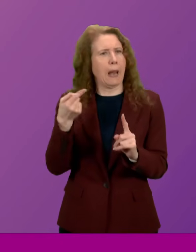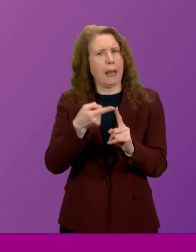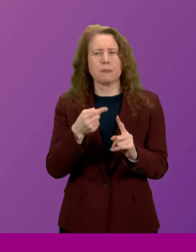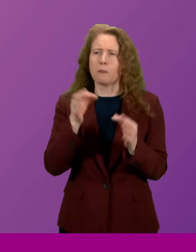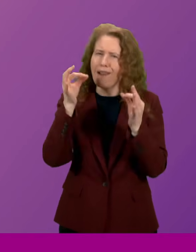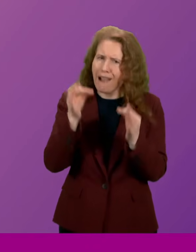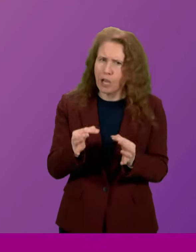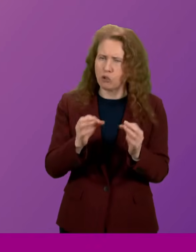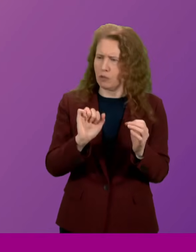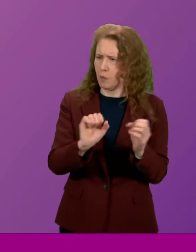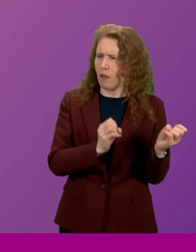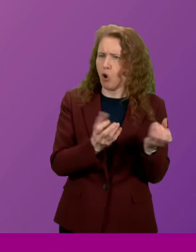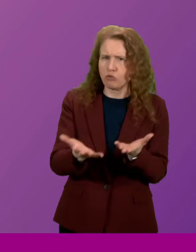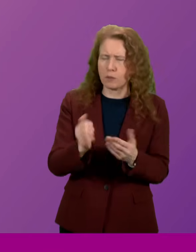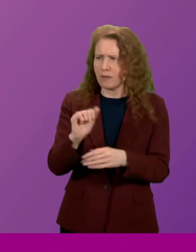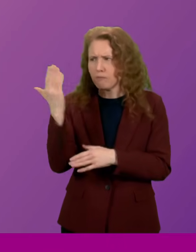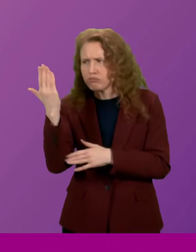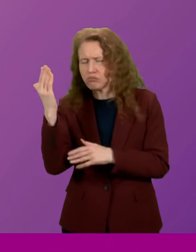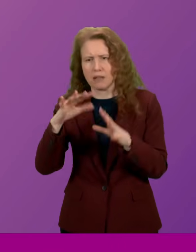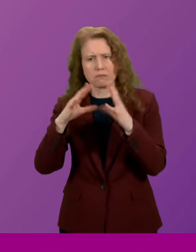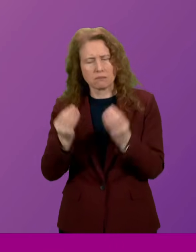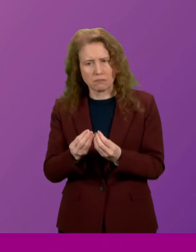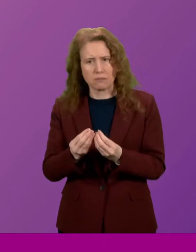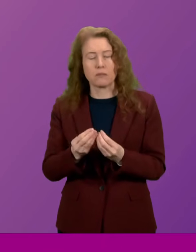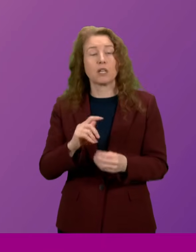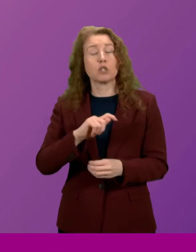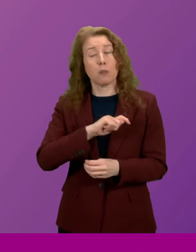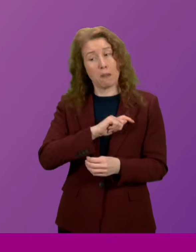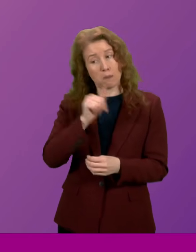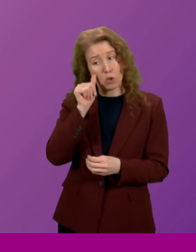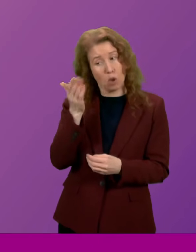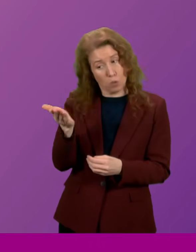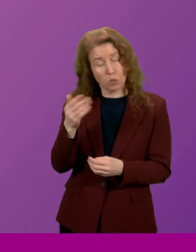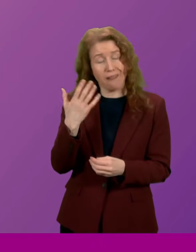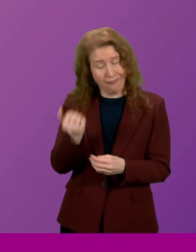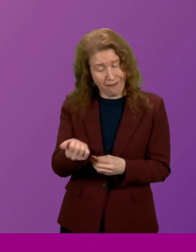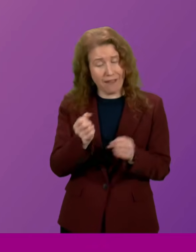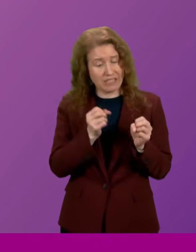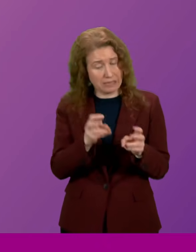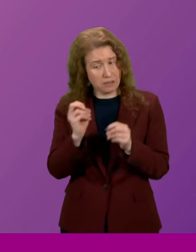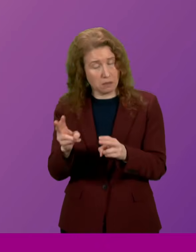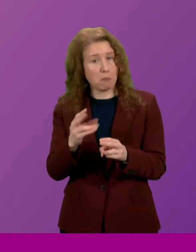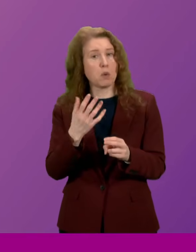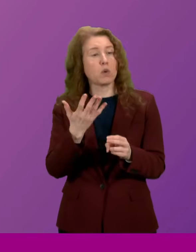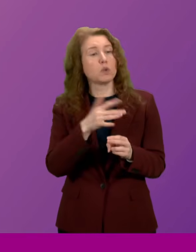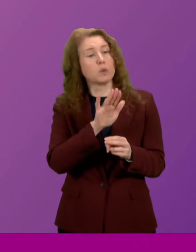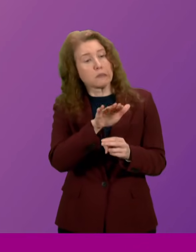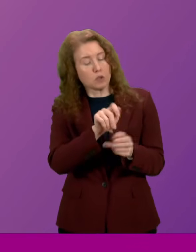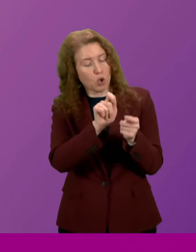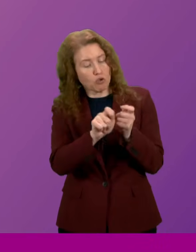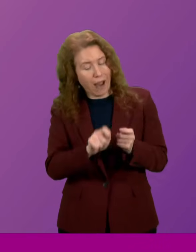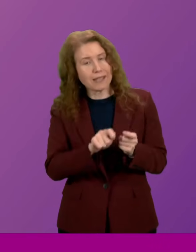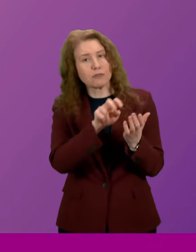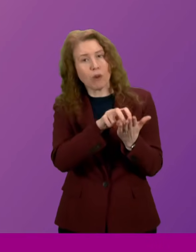in their contributions. The member will be aware of mechanisms that do exist where the record should be corrected,